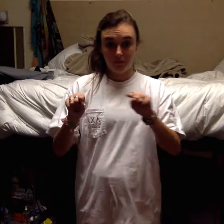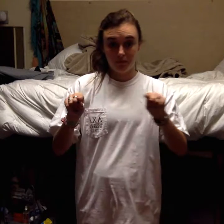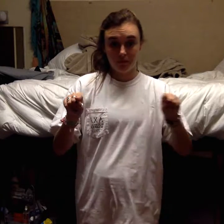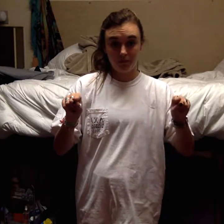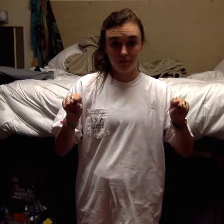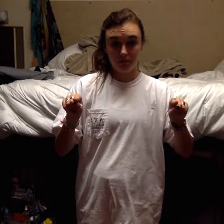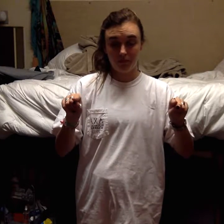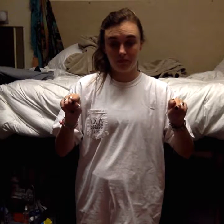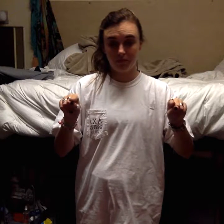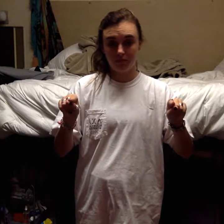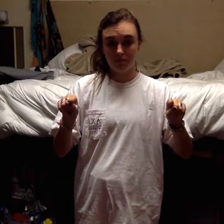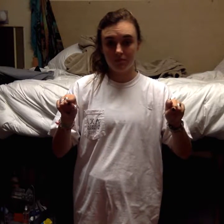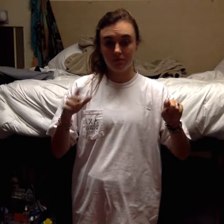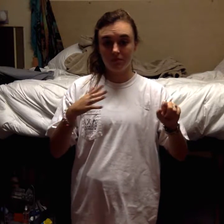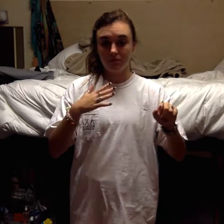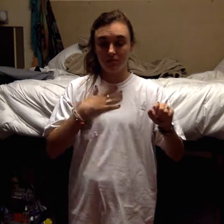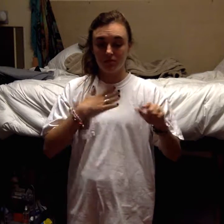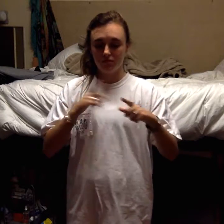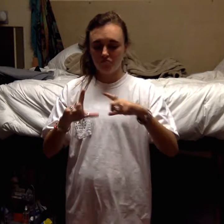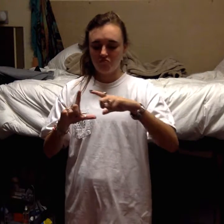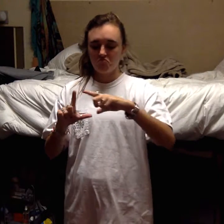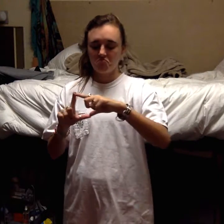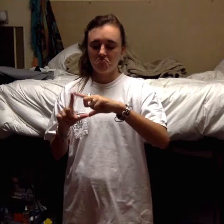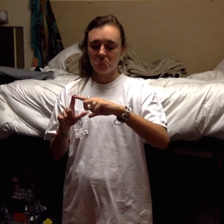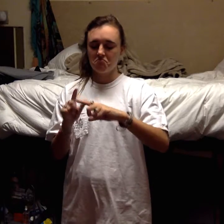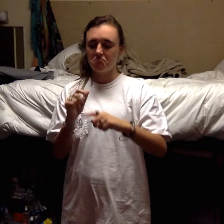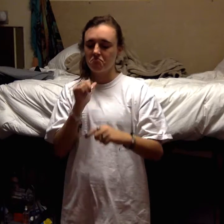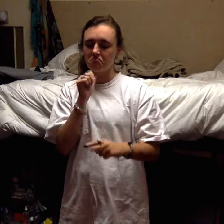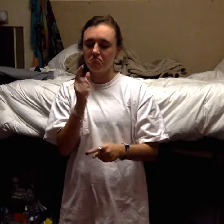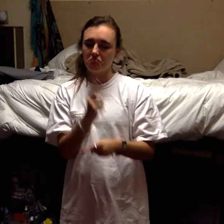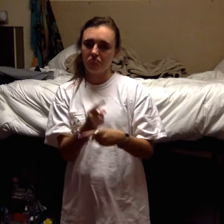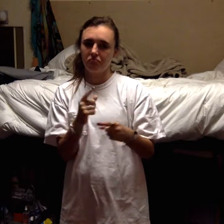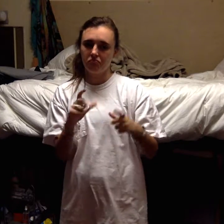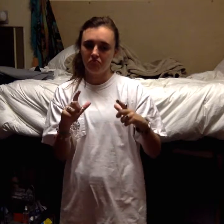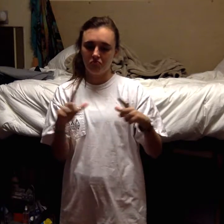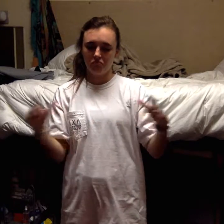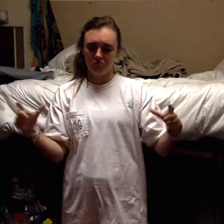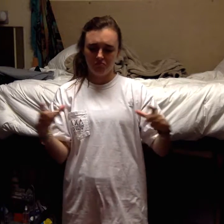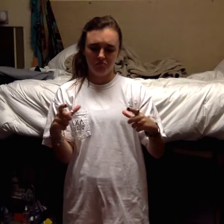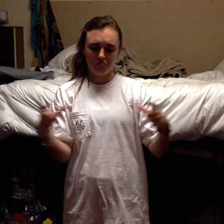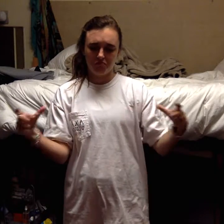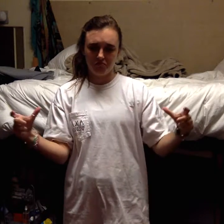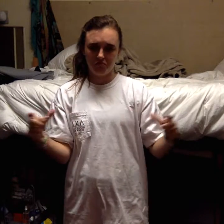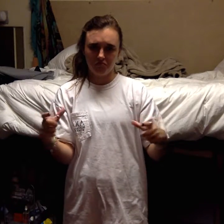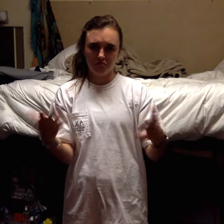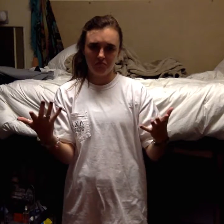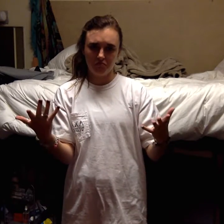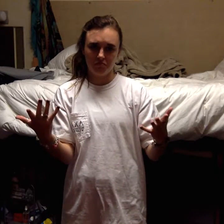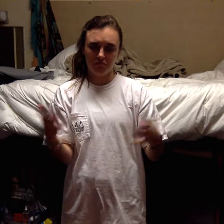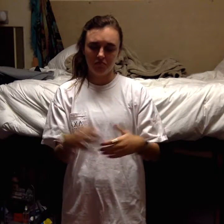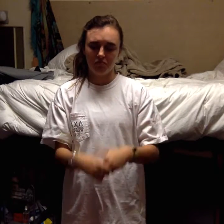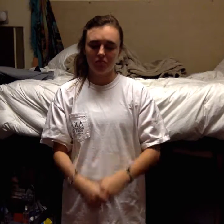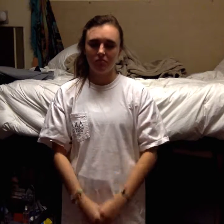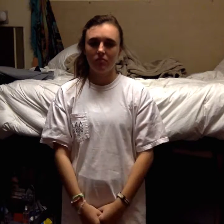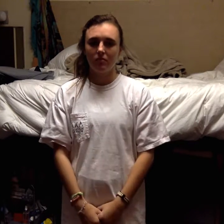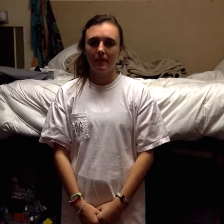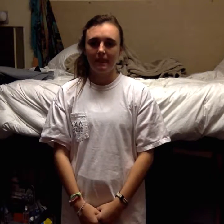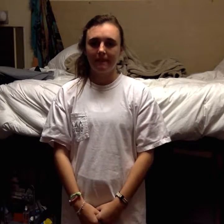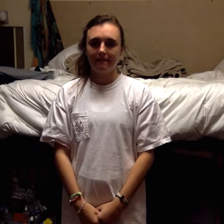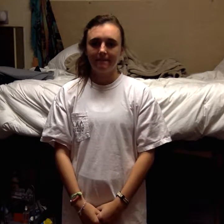the size of this board does not coincide with your paper. You shouldn't have to. And I'll come around and help for those of you that